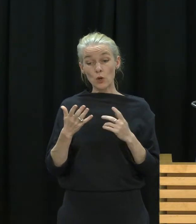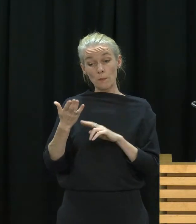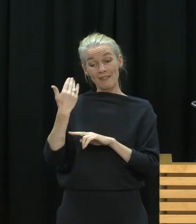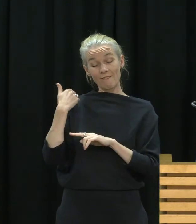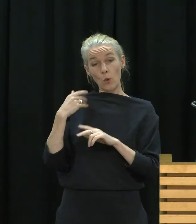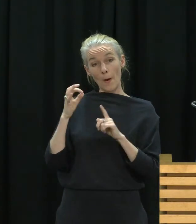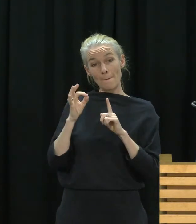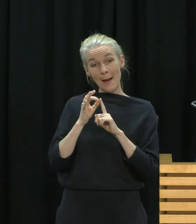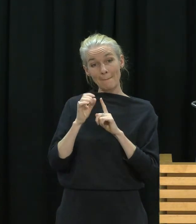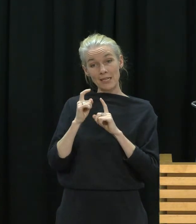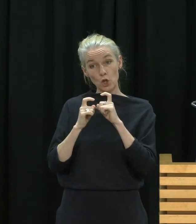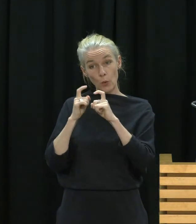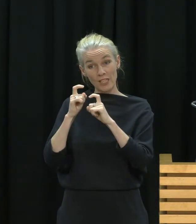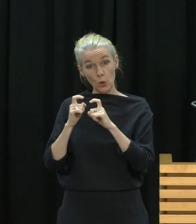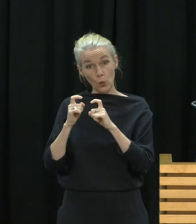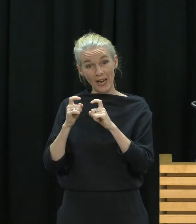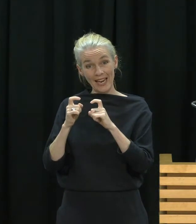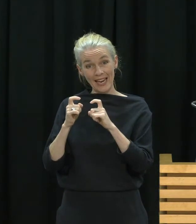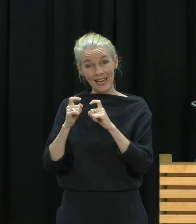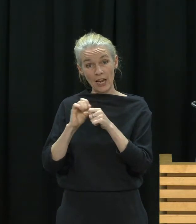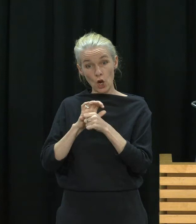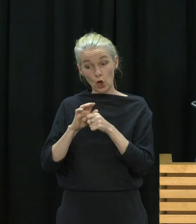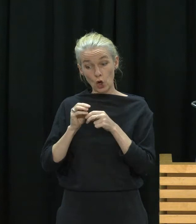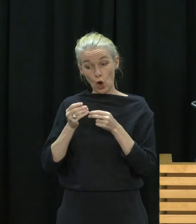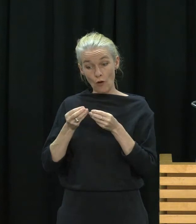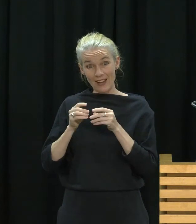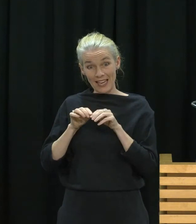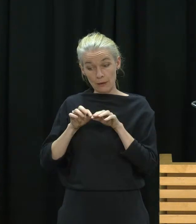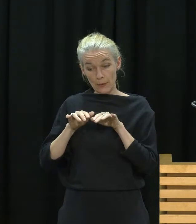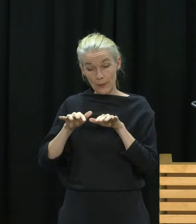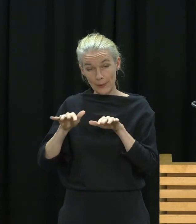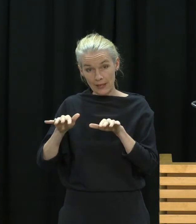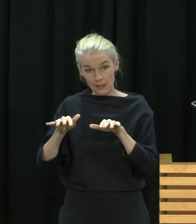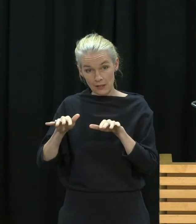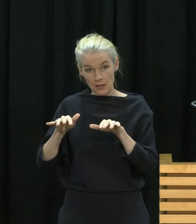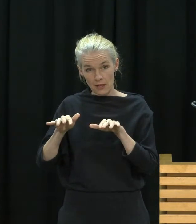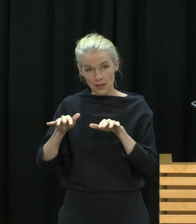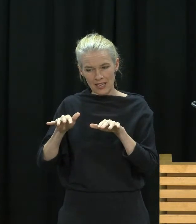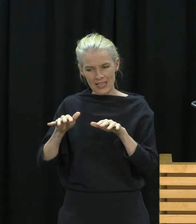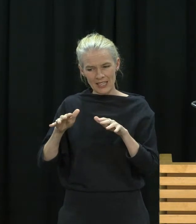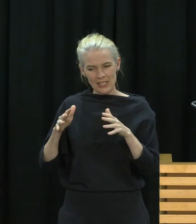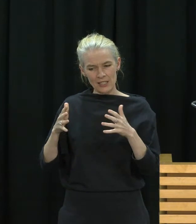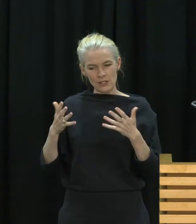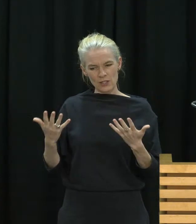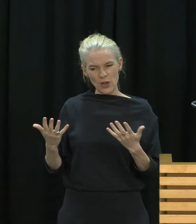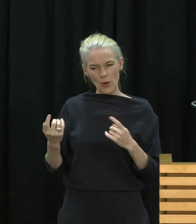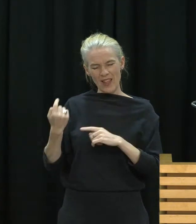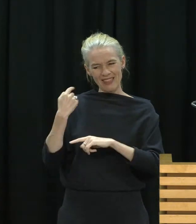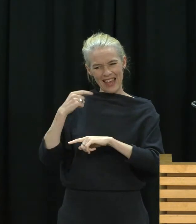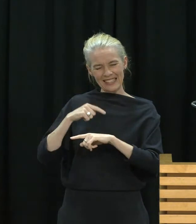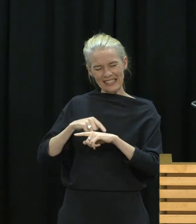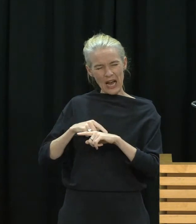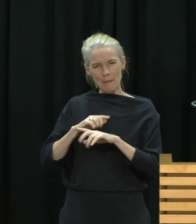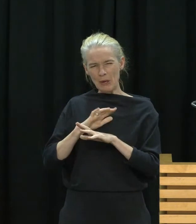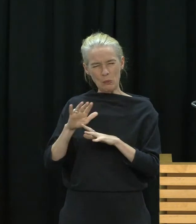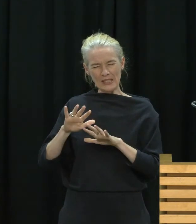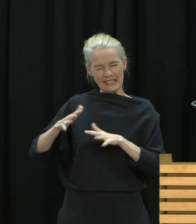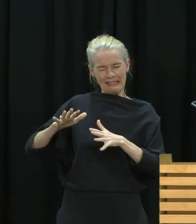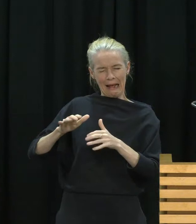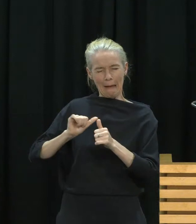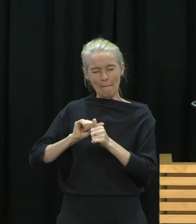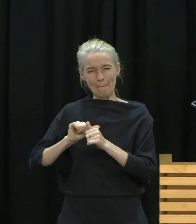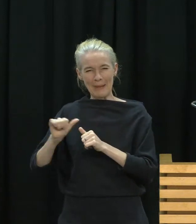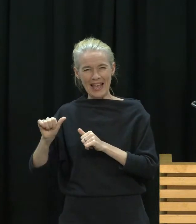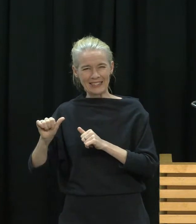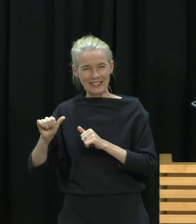not getting contacts to isolate in the meantime until we get a sense of what's out there? Because it